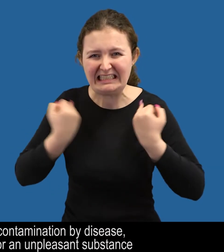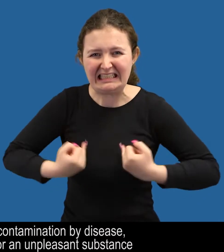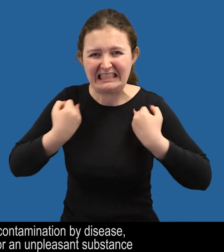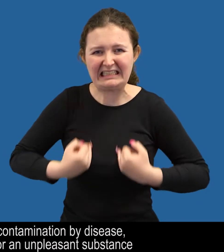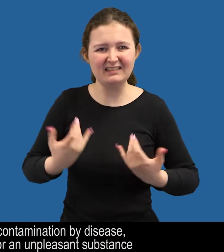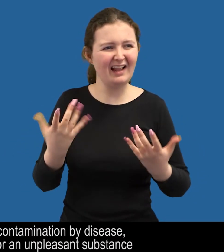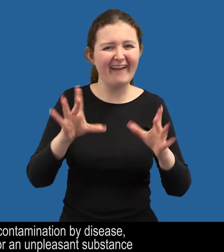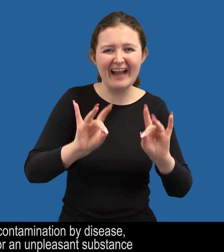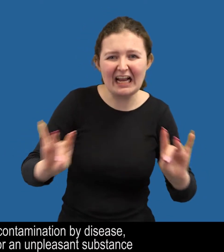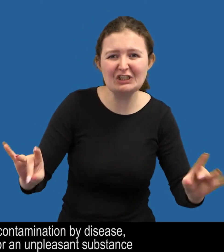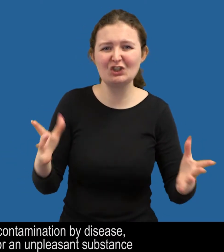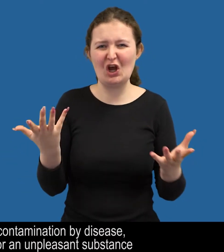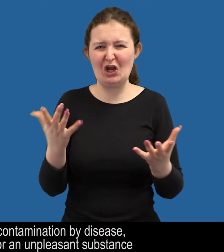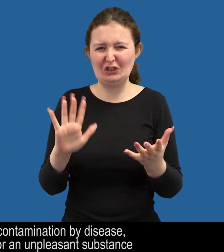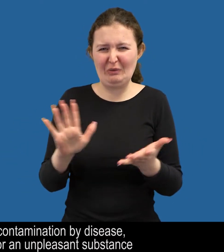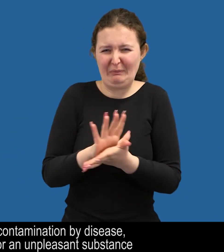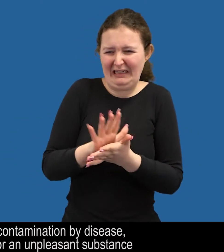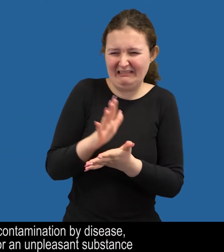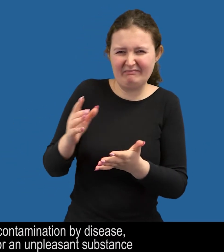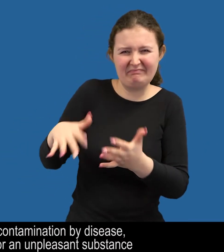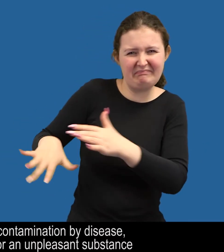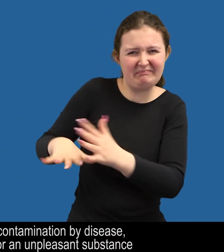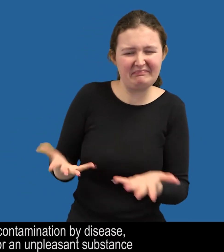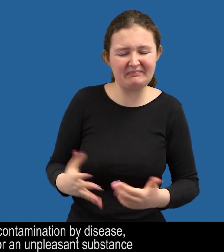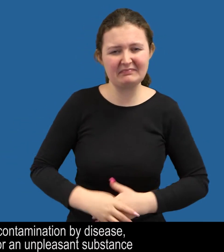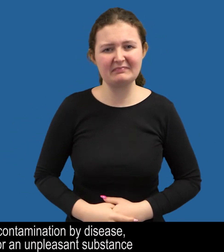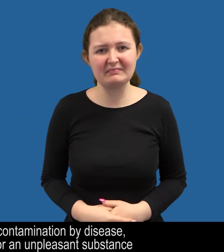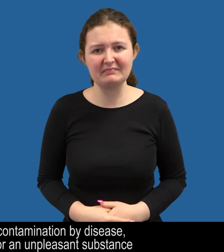Fear of contamination by disease, infection, or an unpleasant substance.